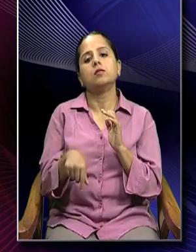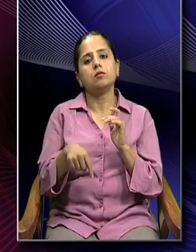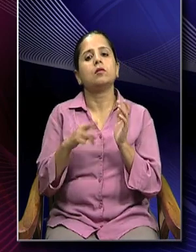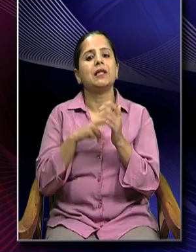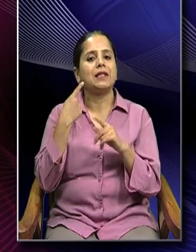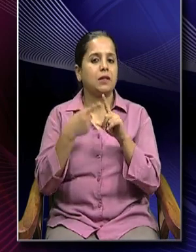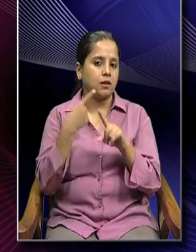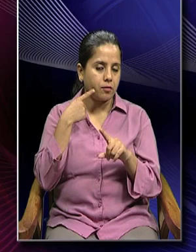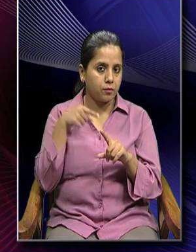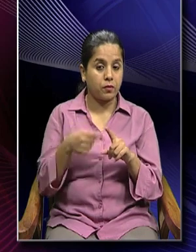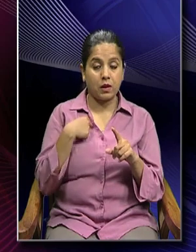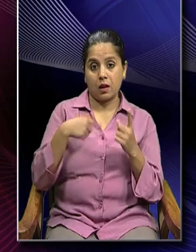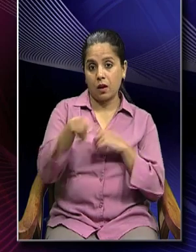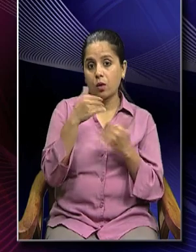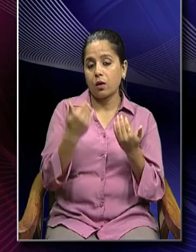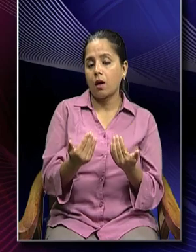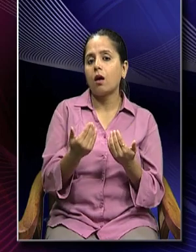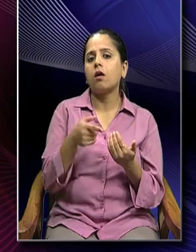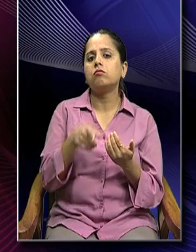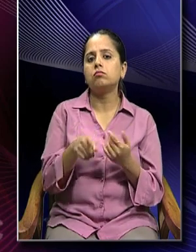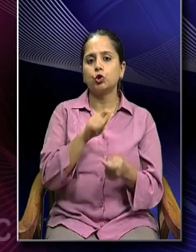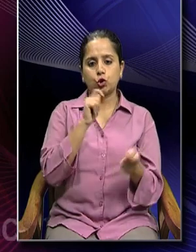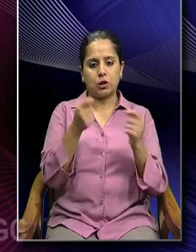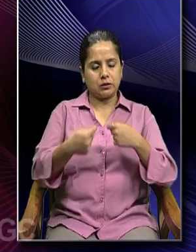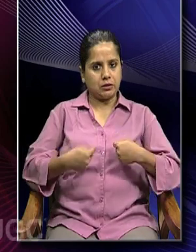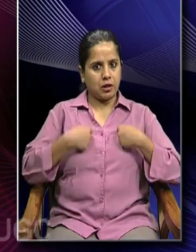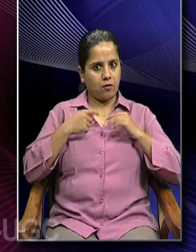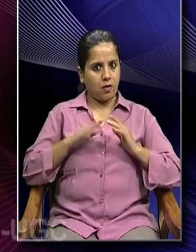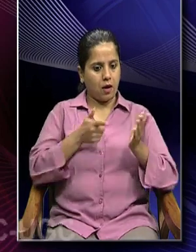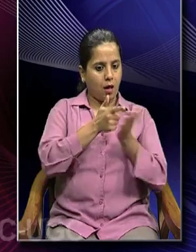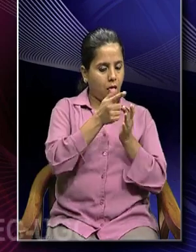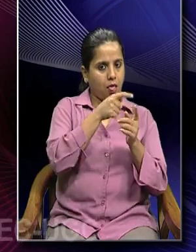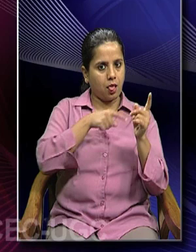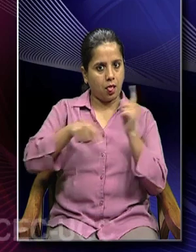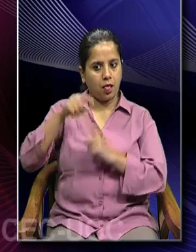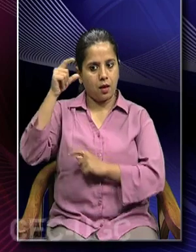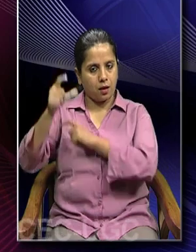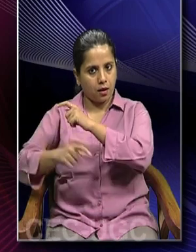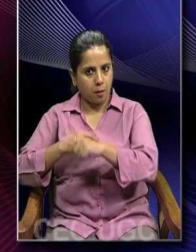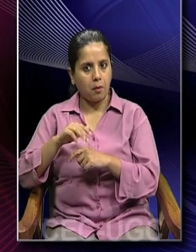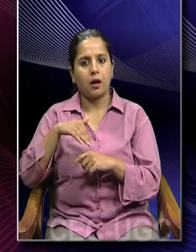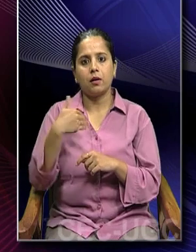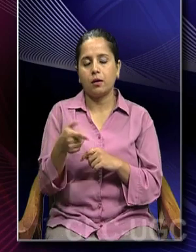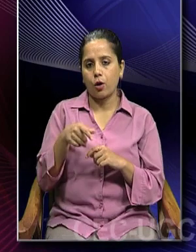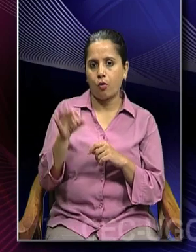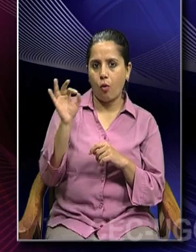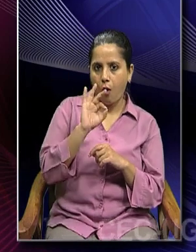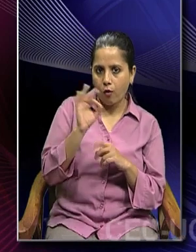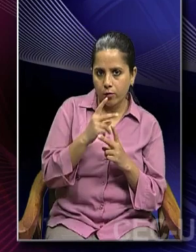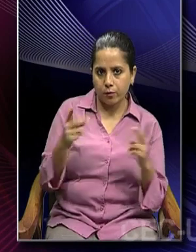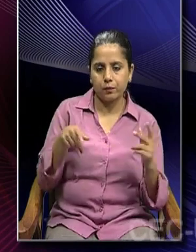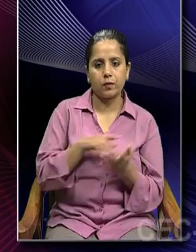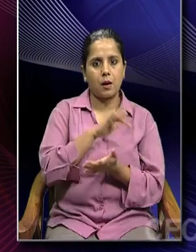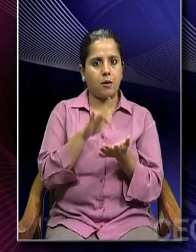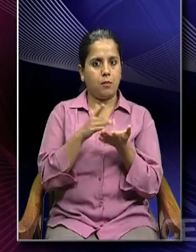have basically transformed ourselves from agriculture to industry, and then to the office or the